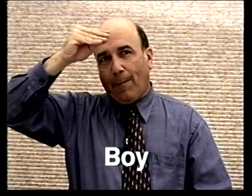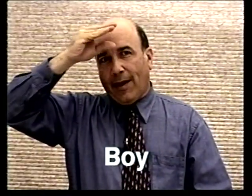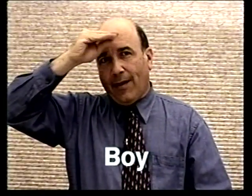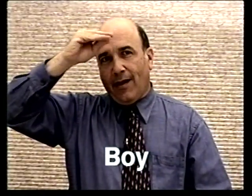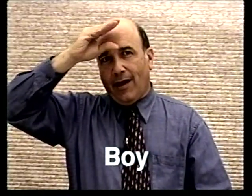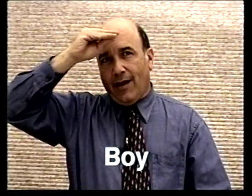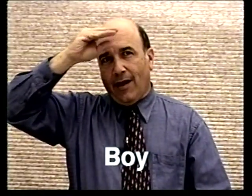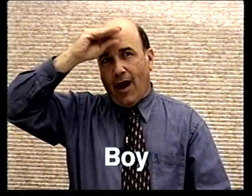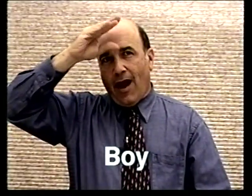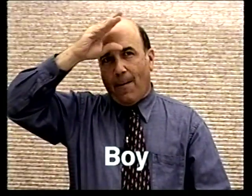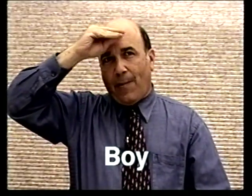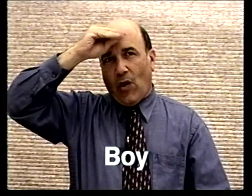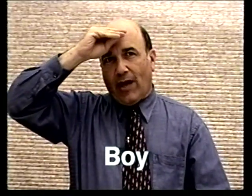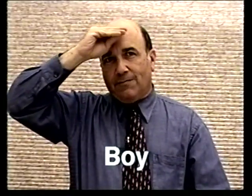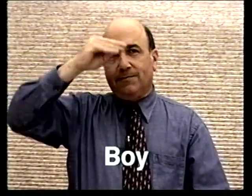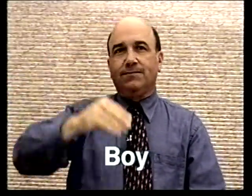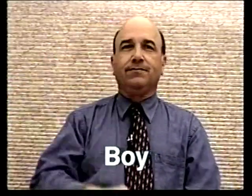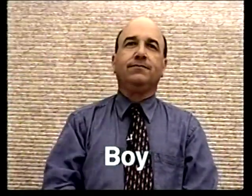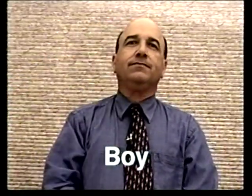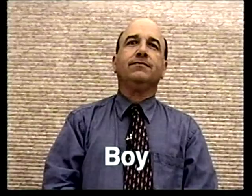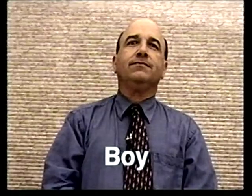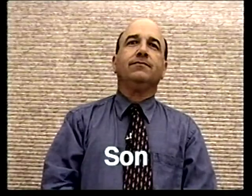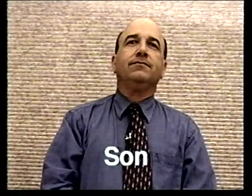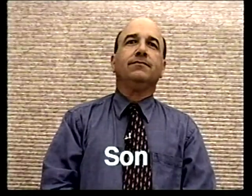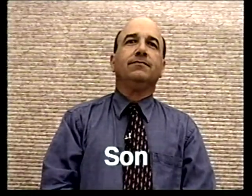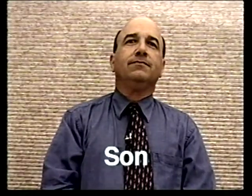cap. Boy.